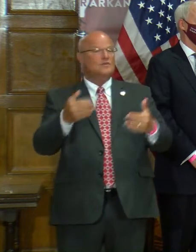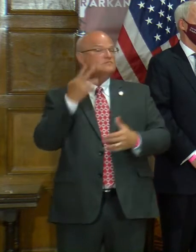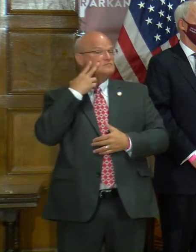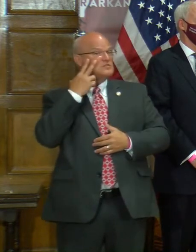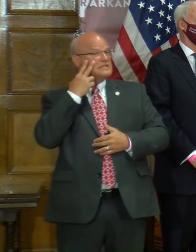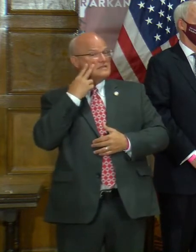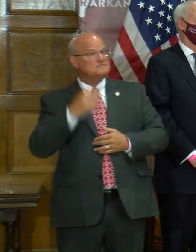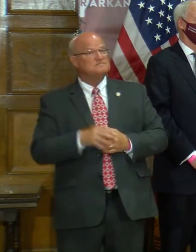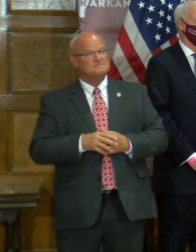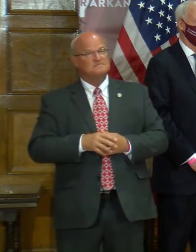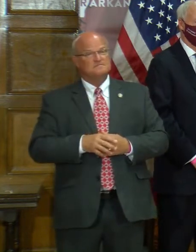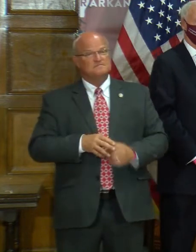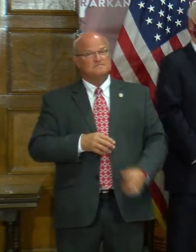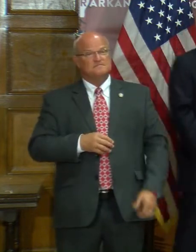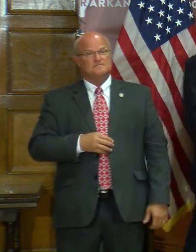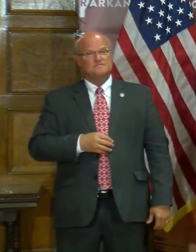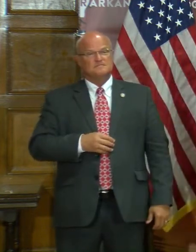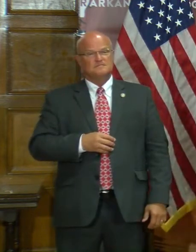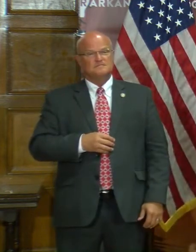see.